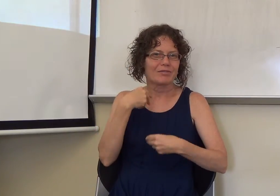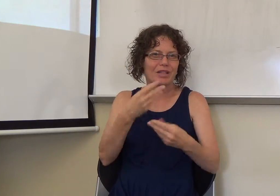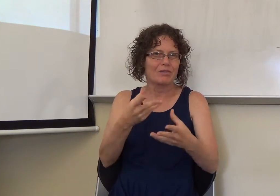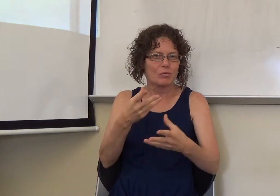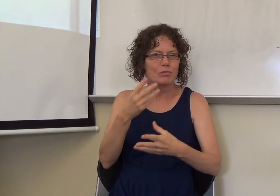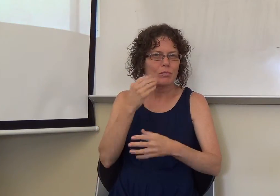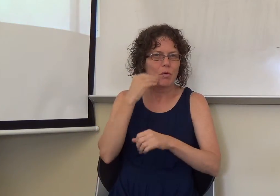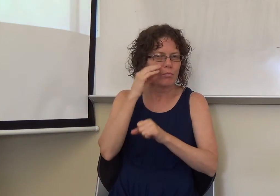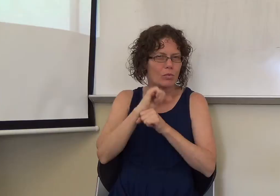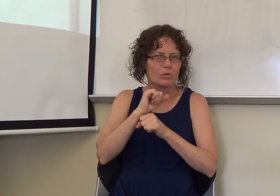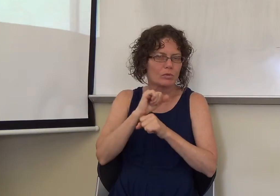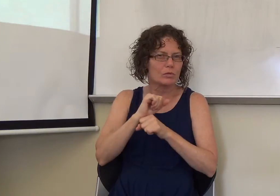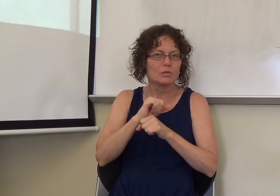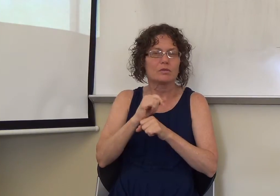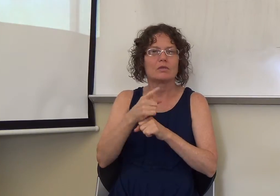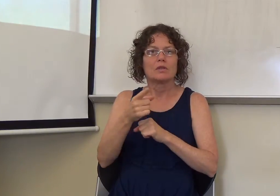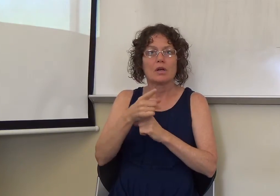somebody, you read a college